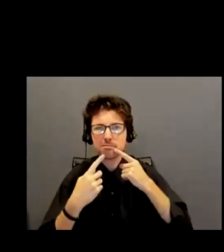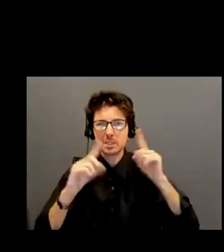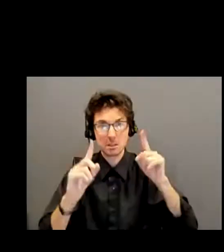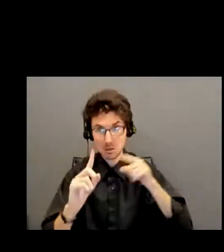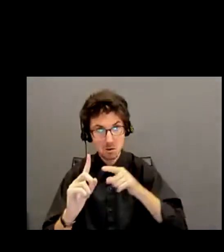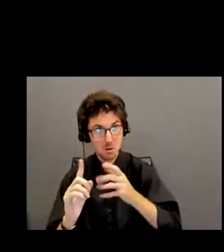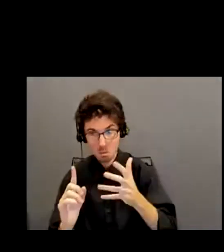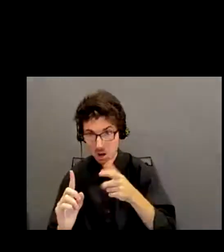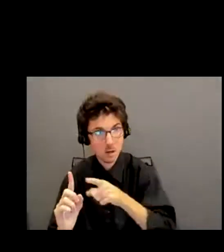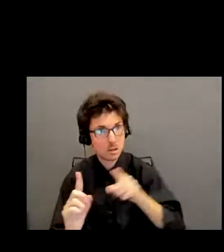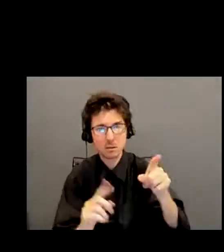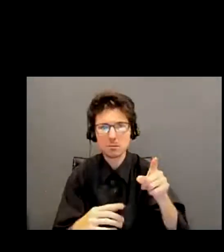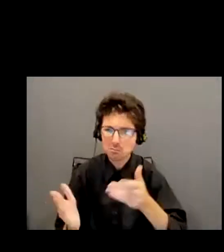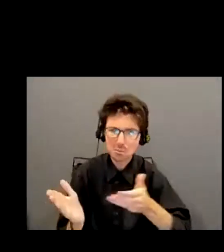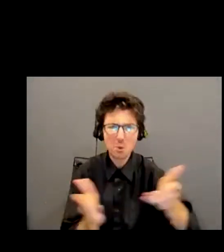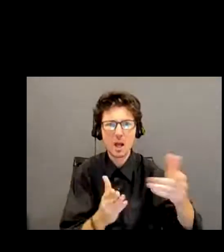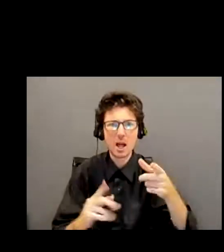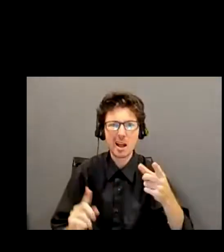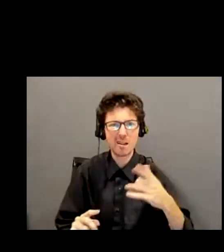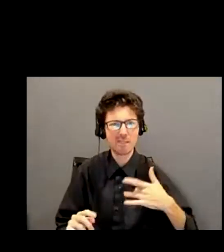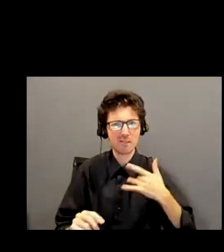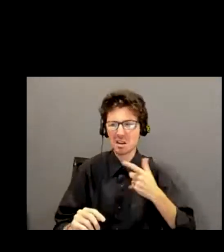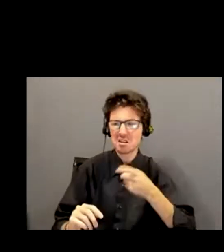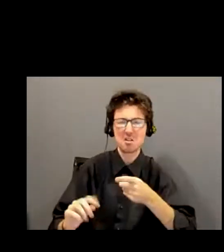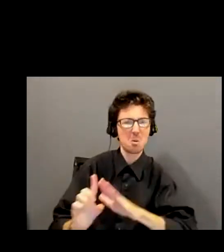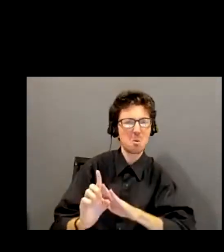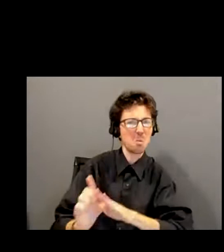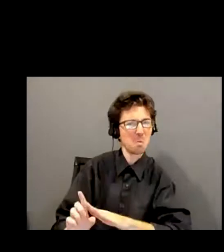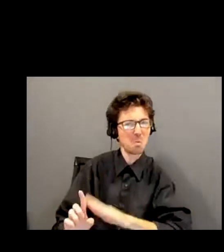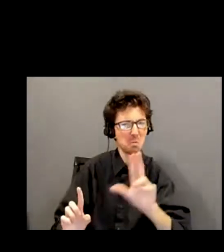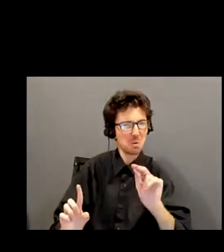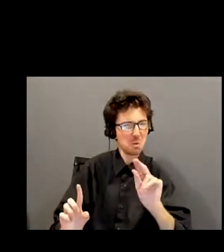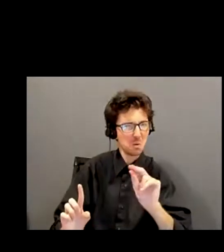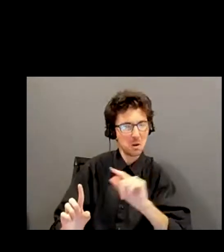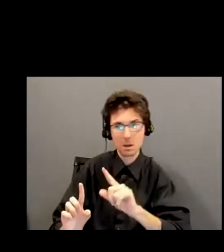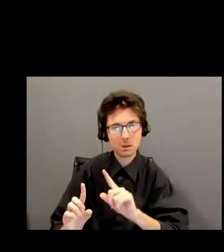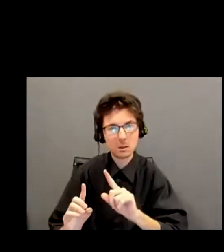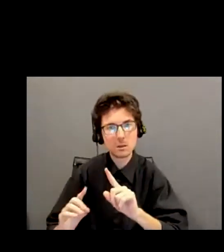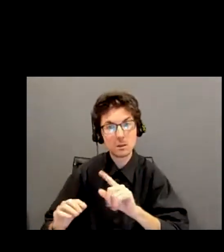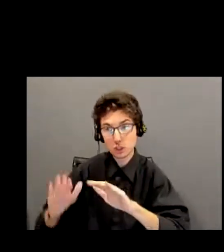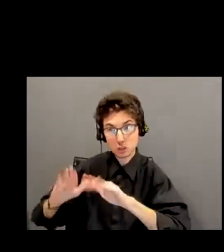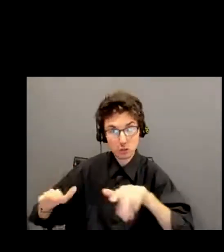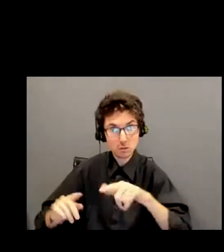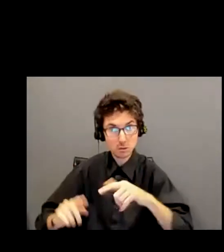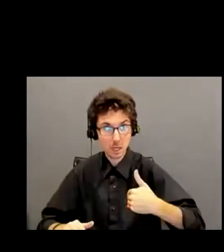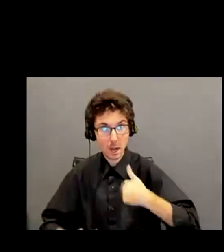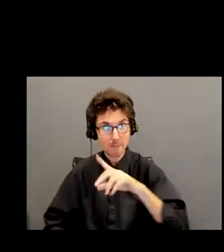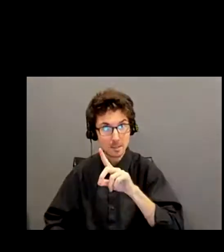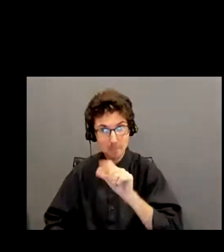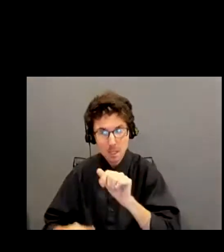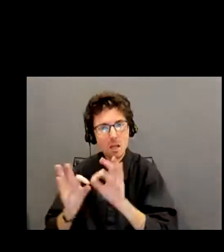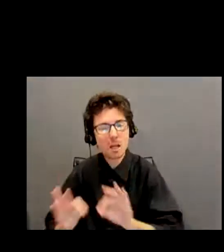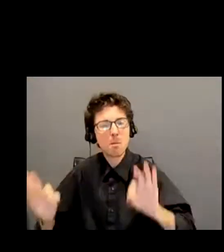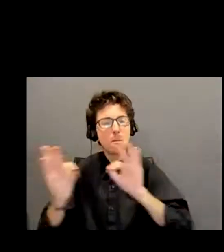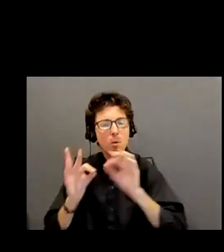persons with disability. When a child is born with disability, it is important that they understand that